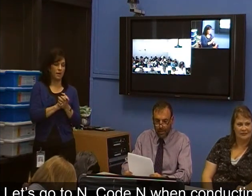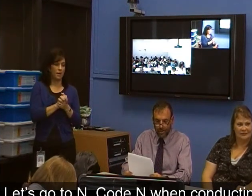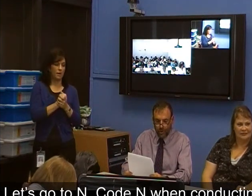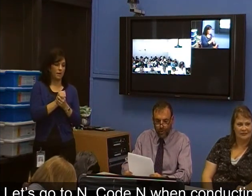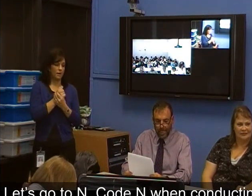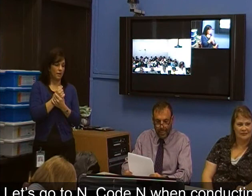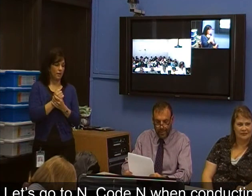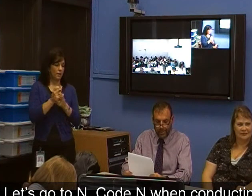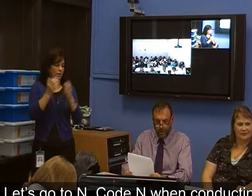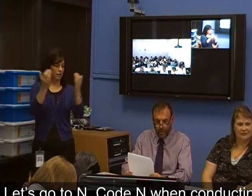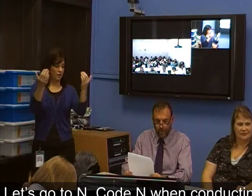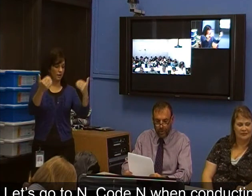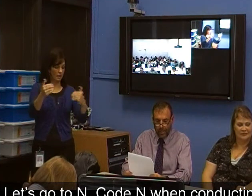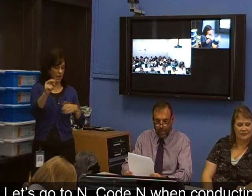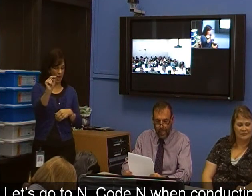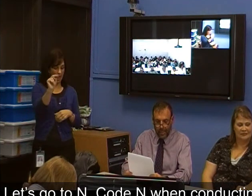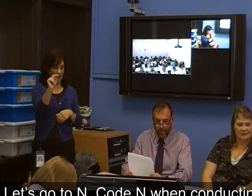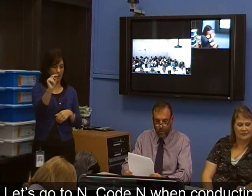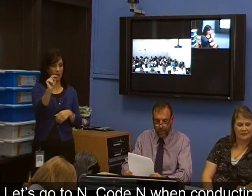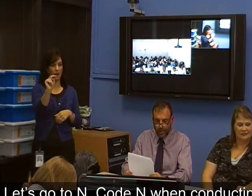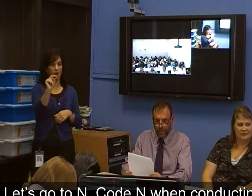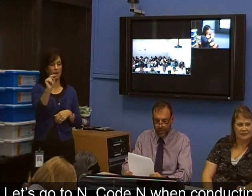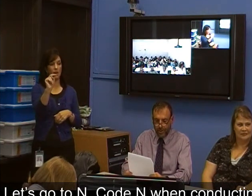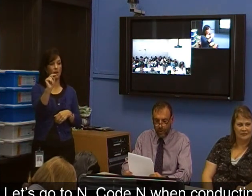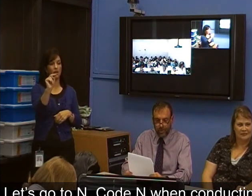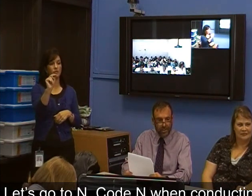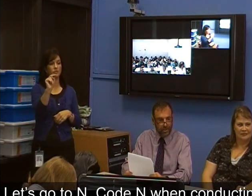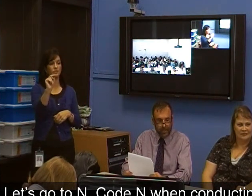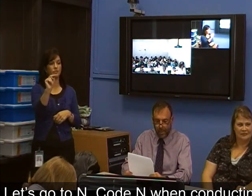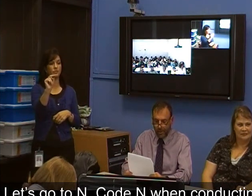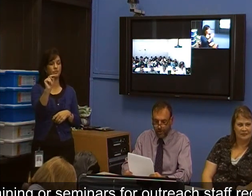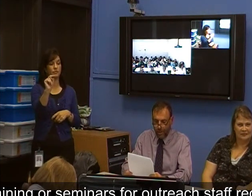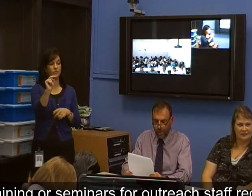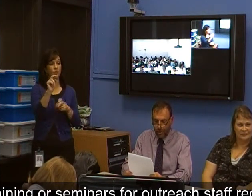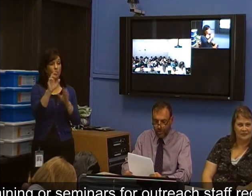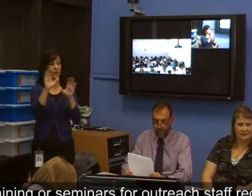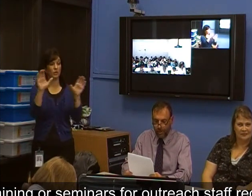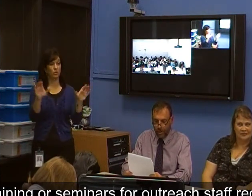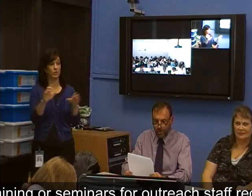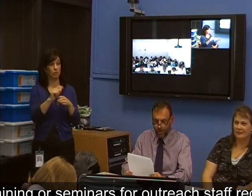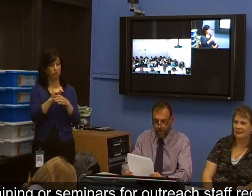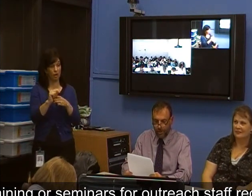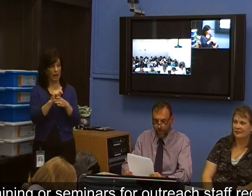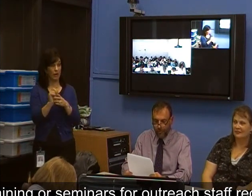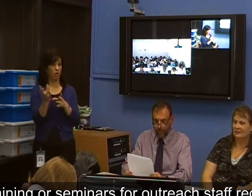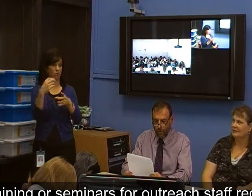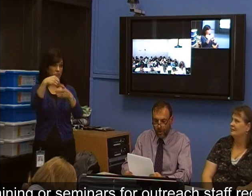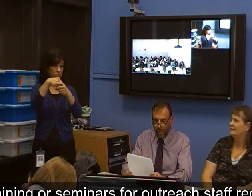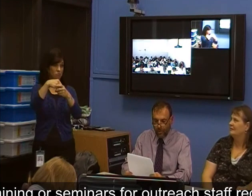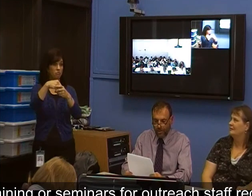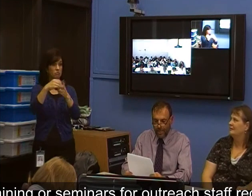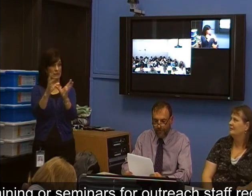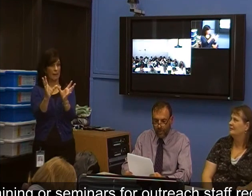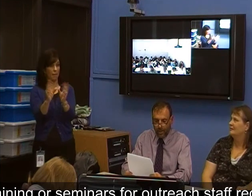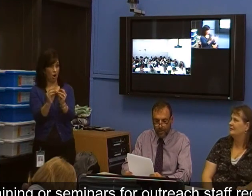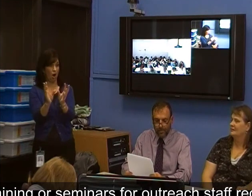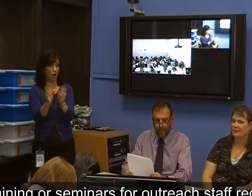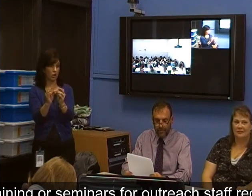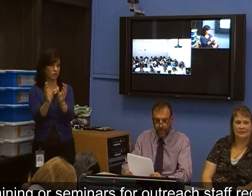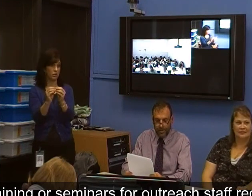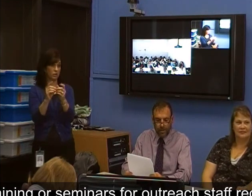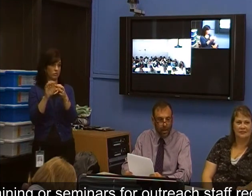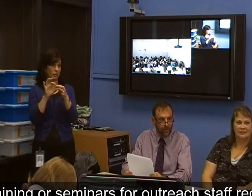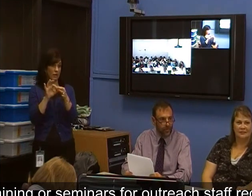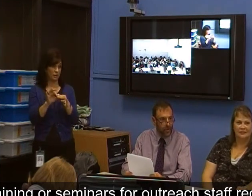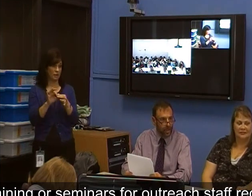Let's go to N. Code N, when conducting or participating in training or seminars for outreach staff regarding the